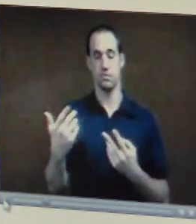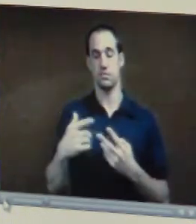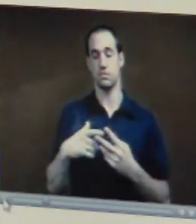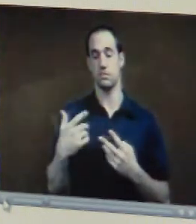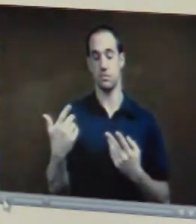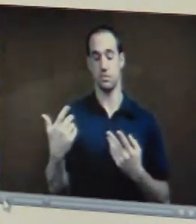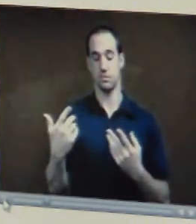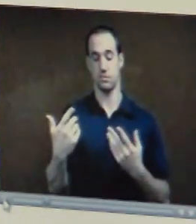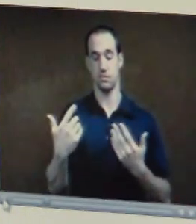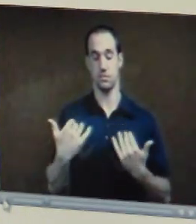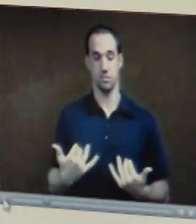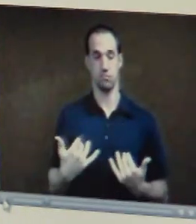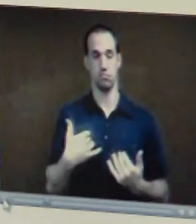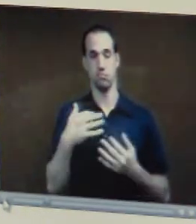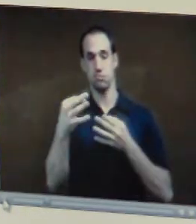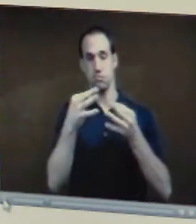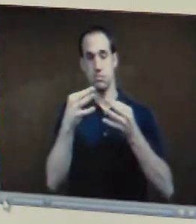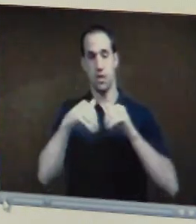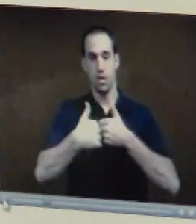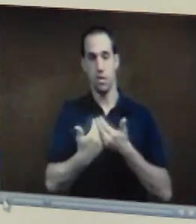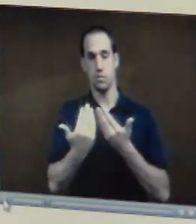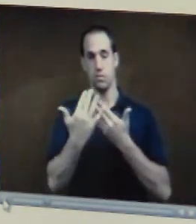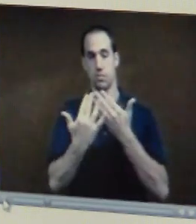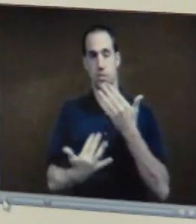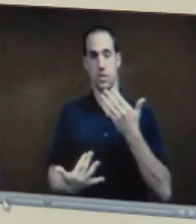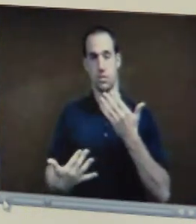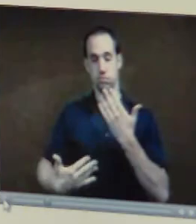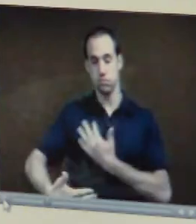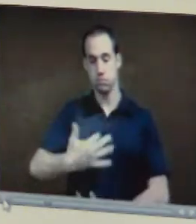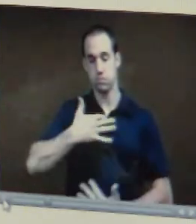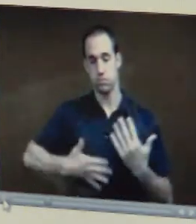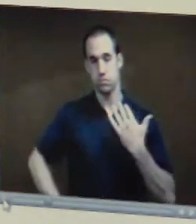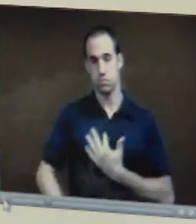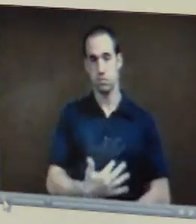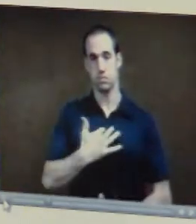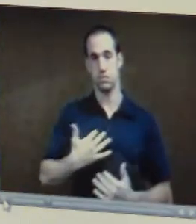and the veins. It's pretty simple.